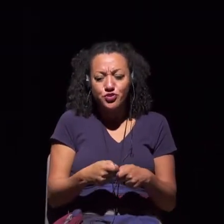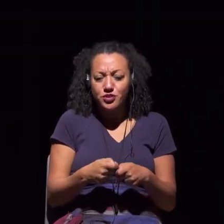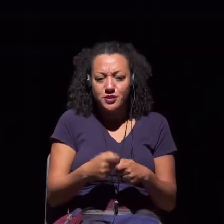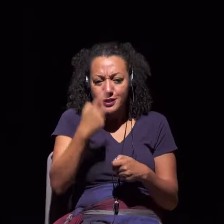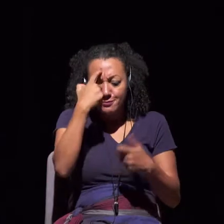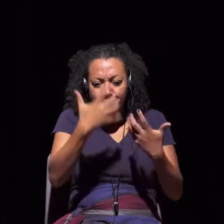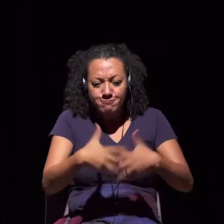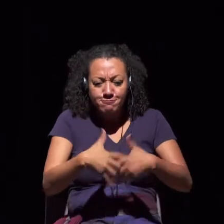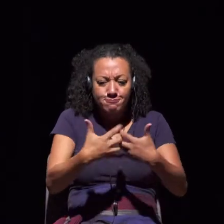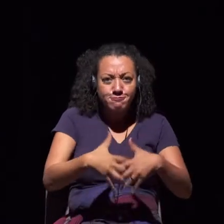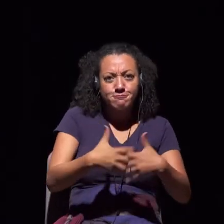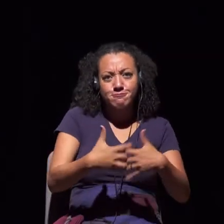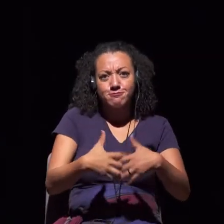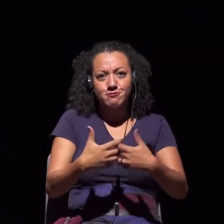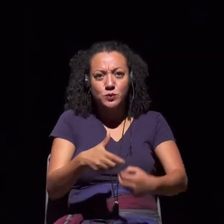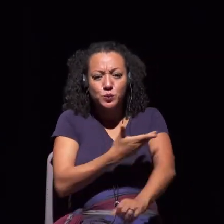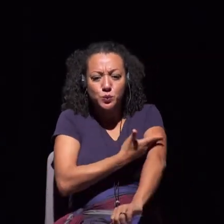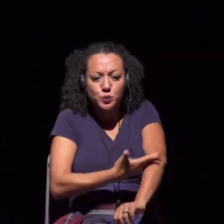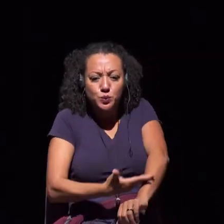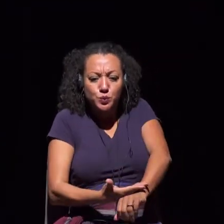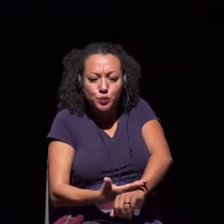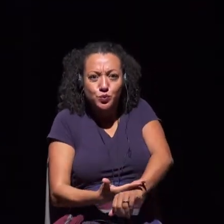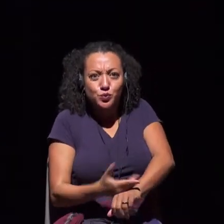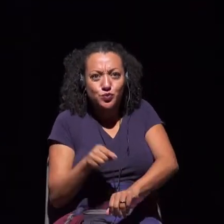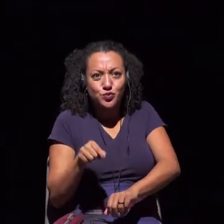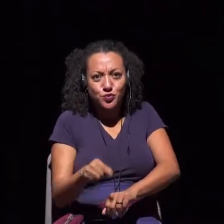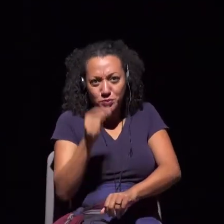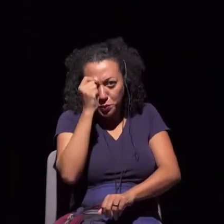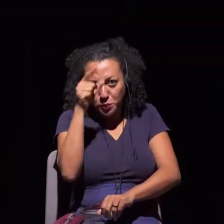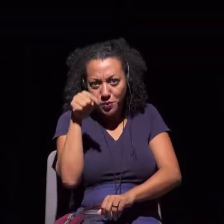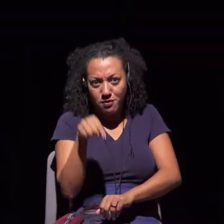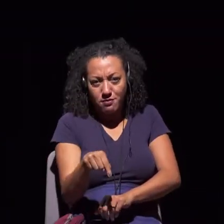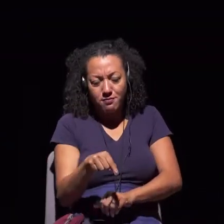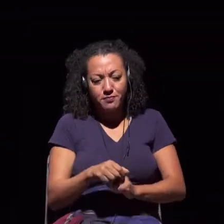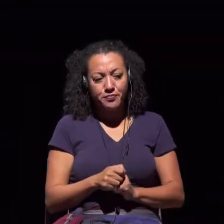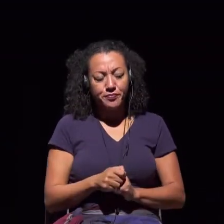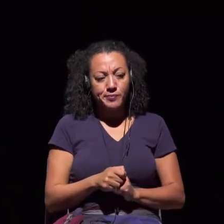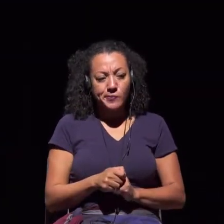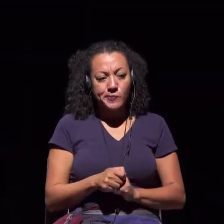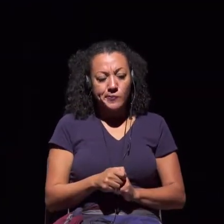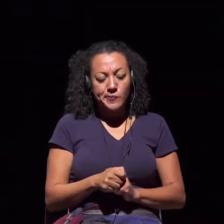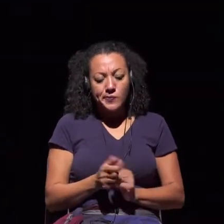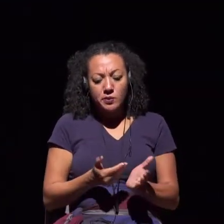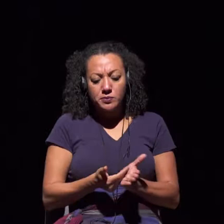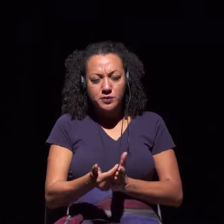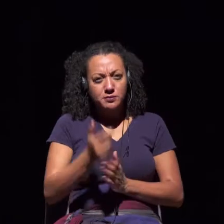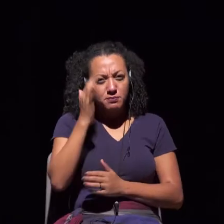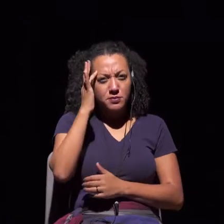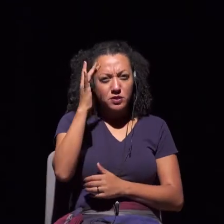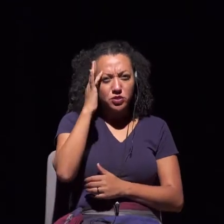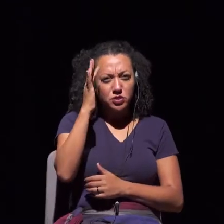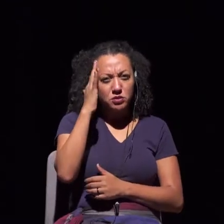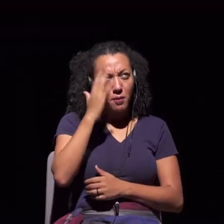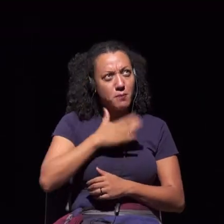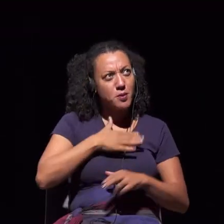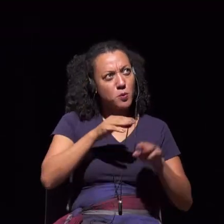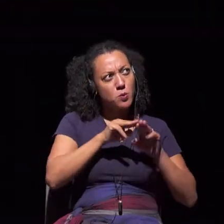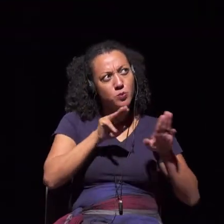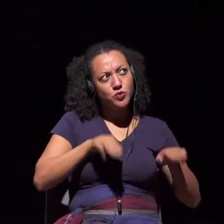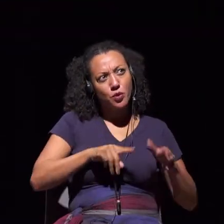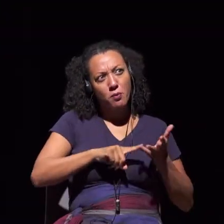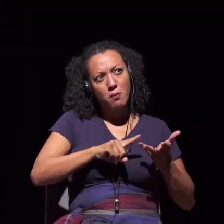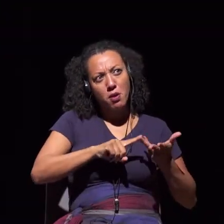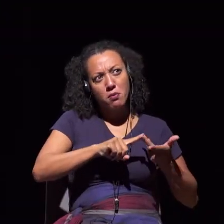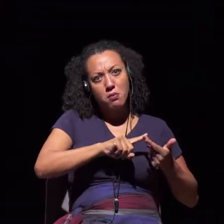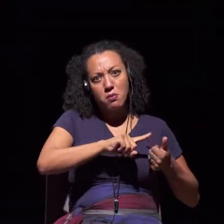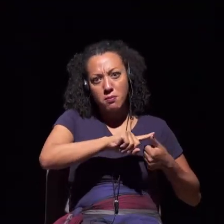so I started to reimagine what my museum could be, and came up